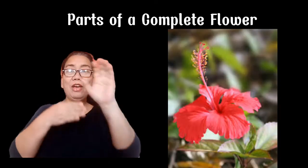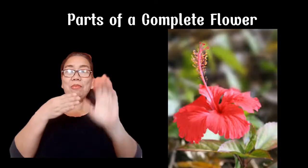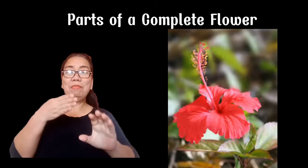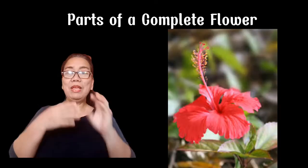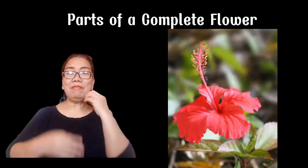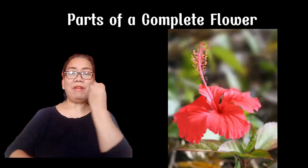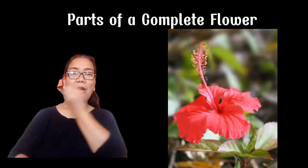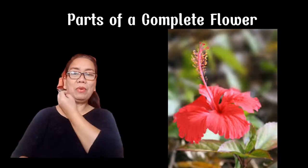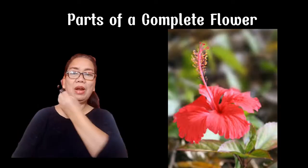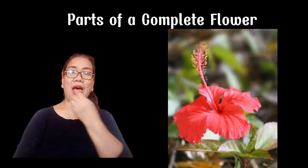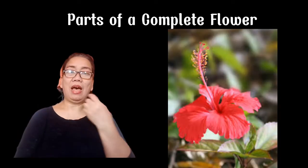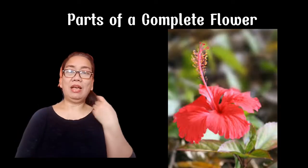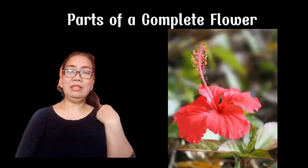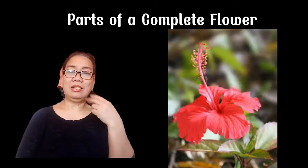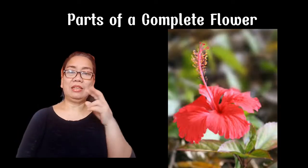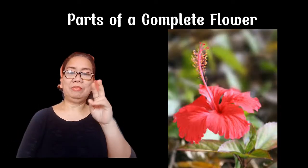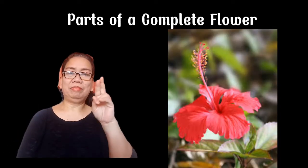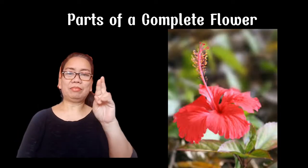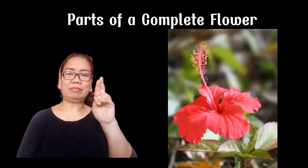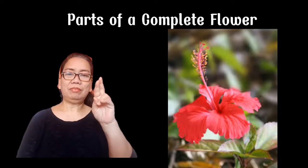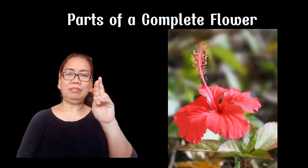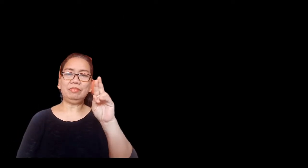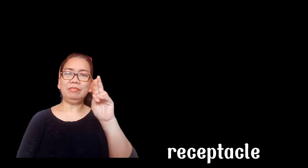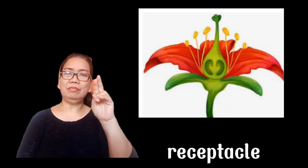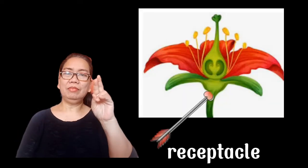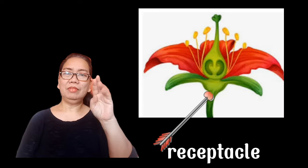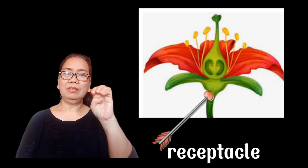A complete flower has